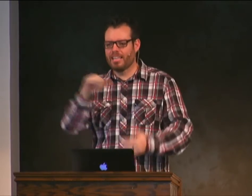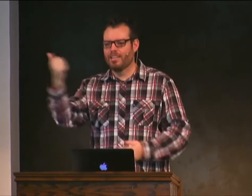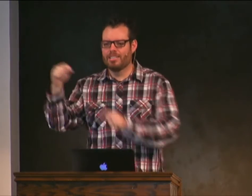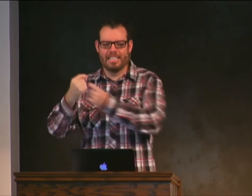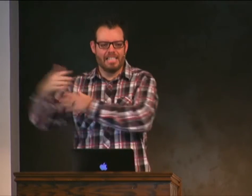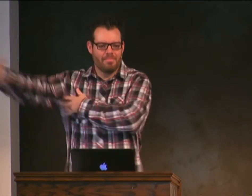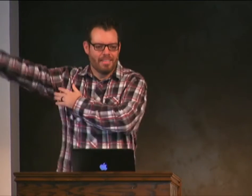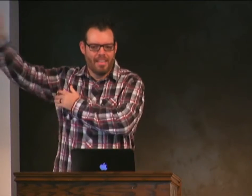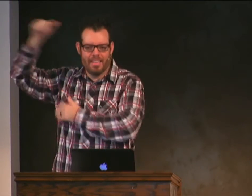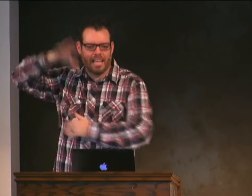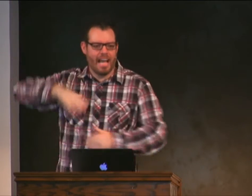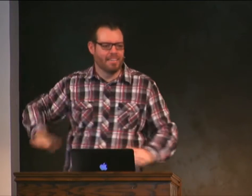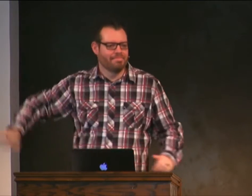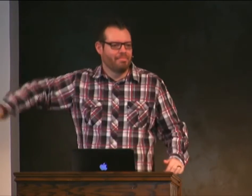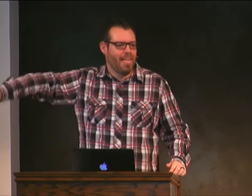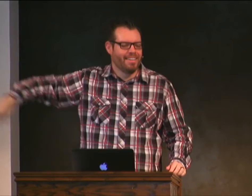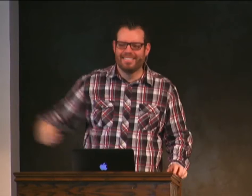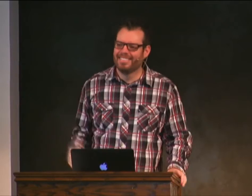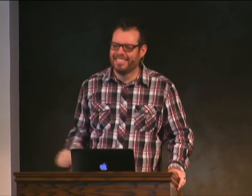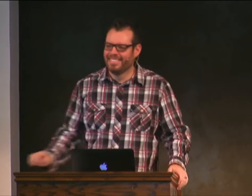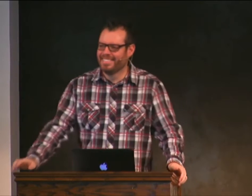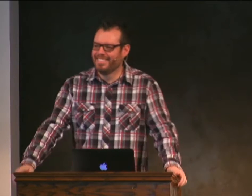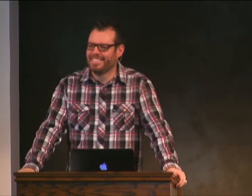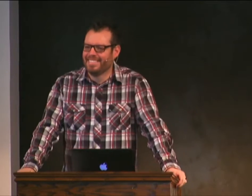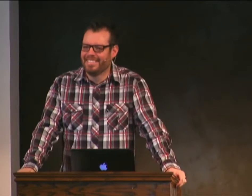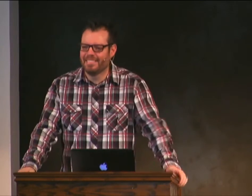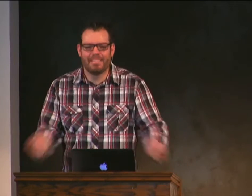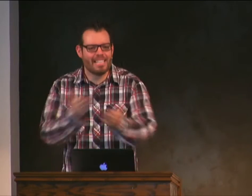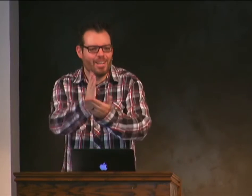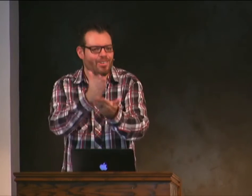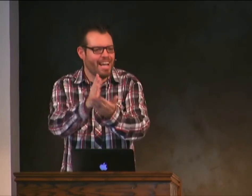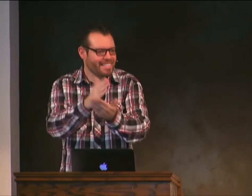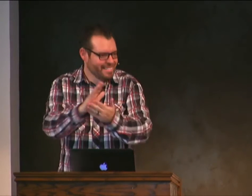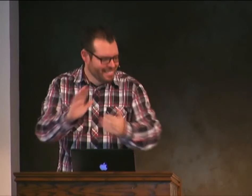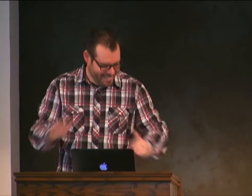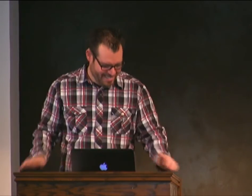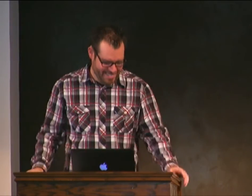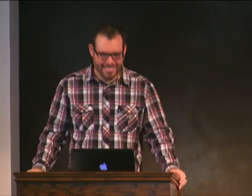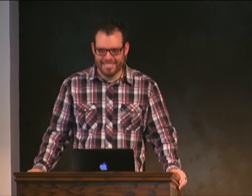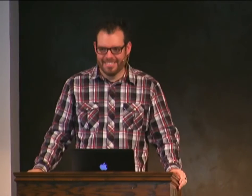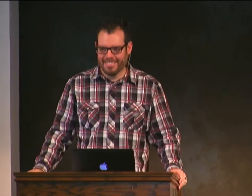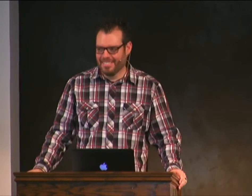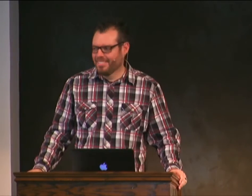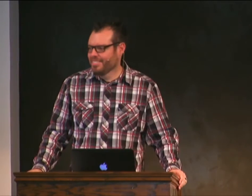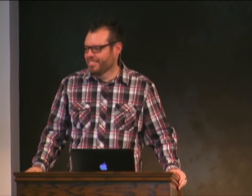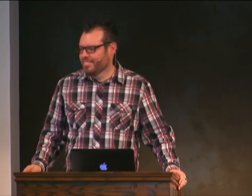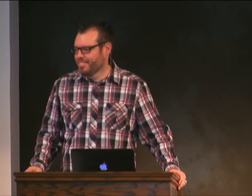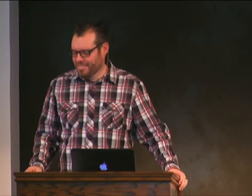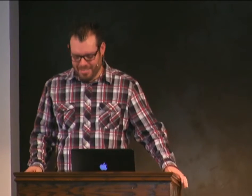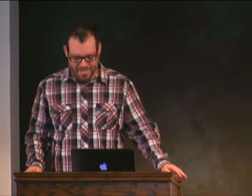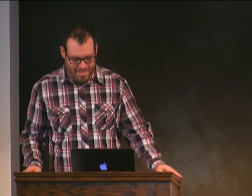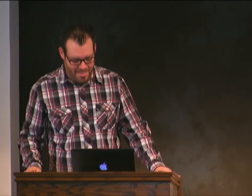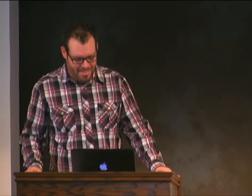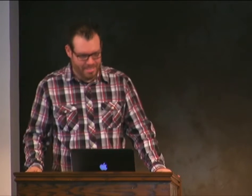Some of you like the other team, that guy. Yeah. But that's all right.